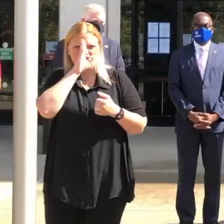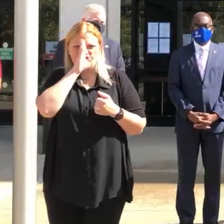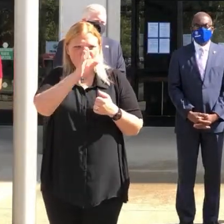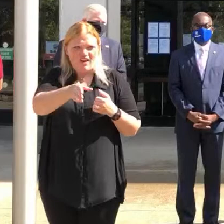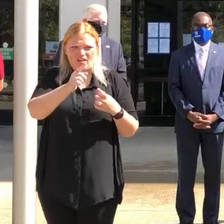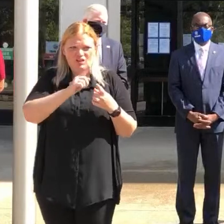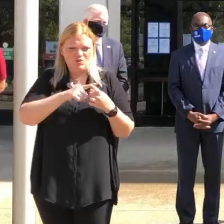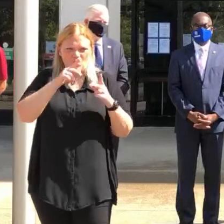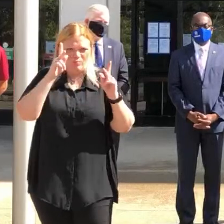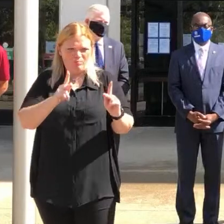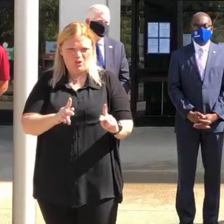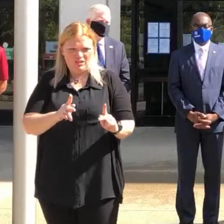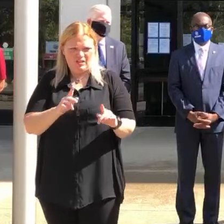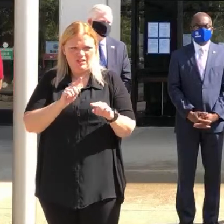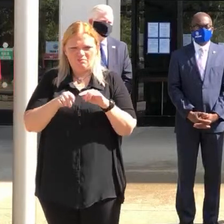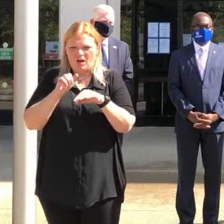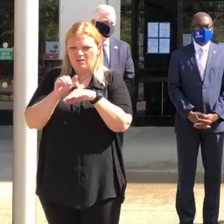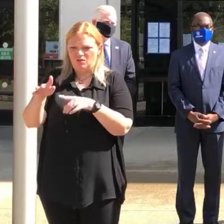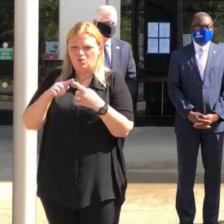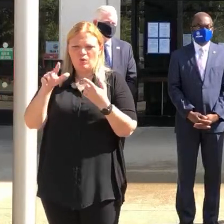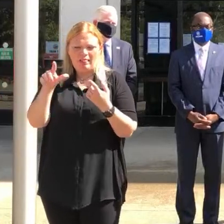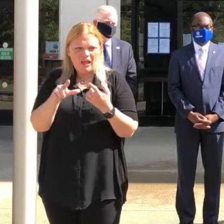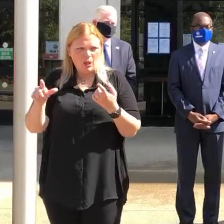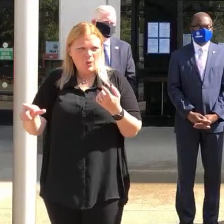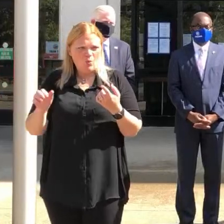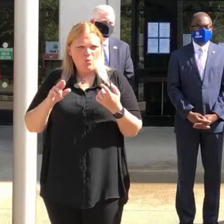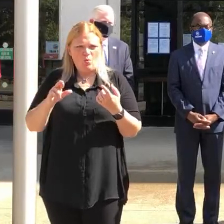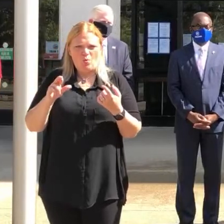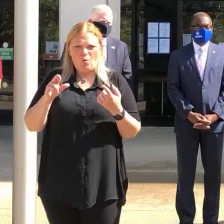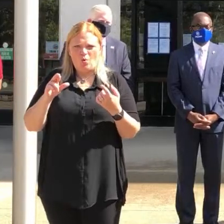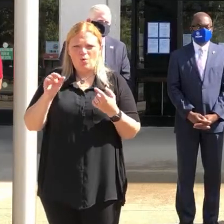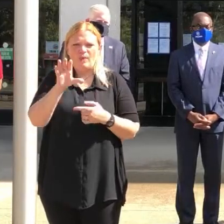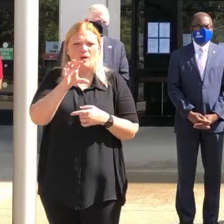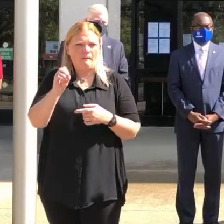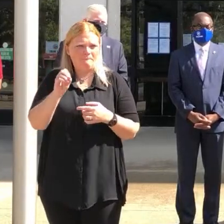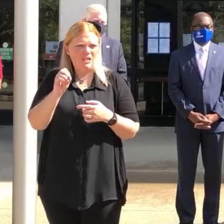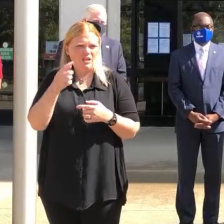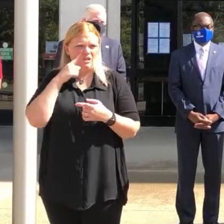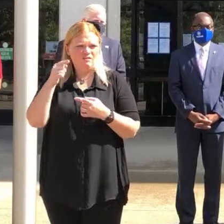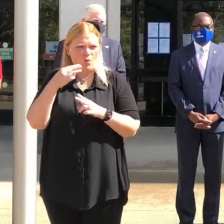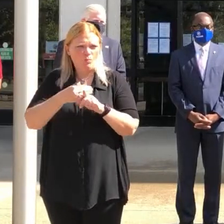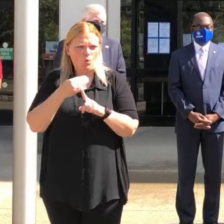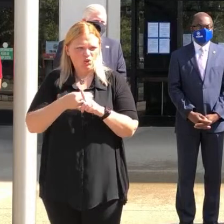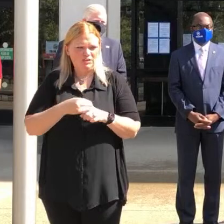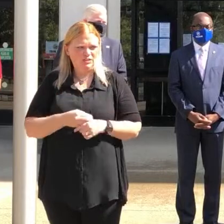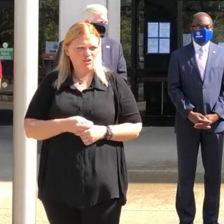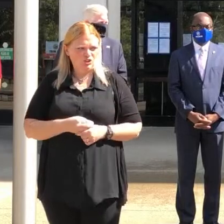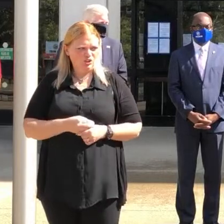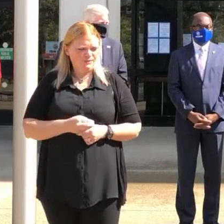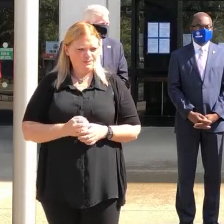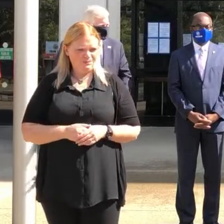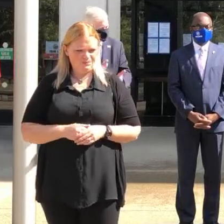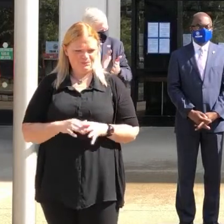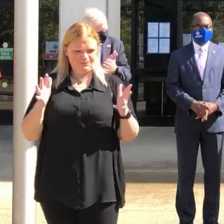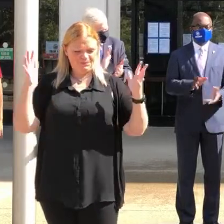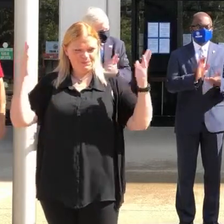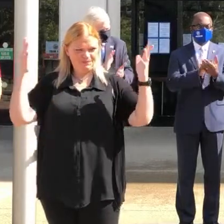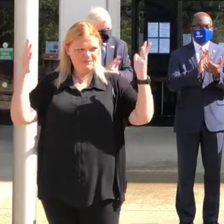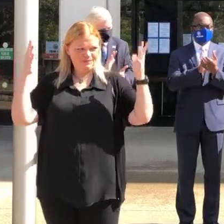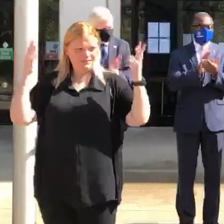the individual, but will go to their landlord or the company that's holding their mortgage. Commissioner Cannon?